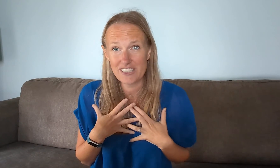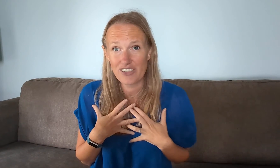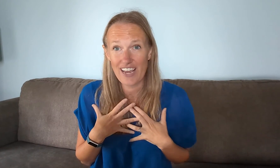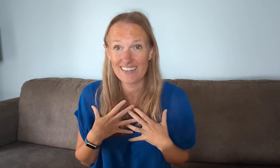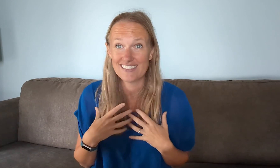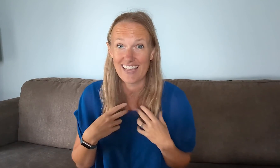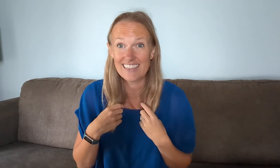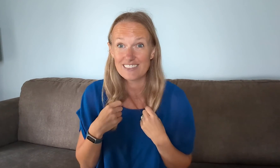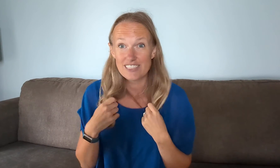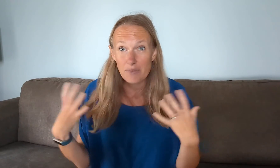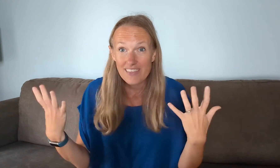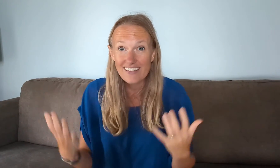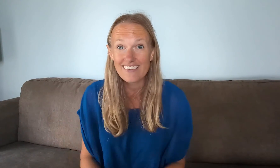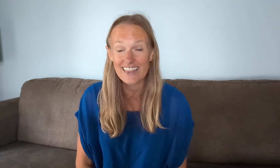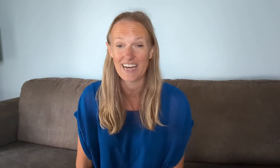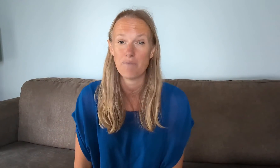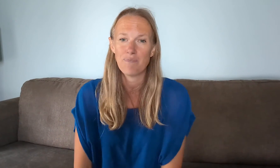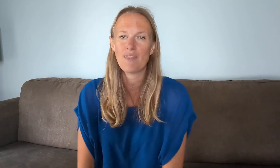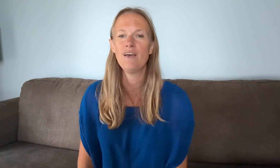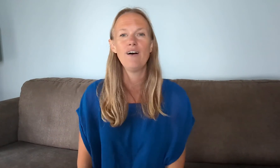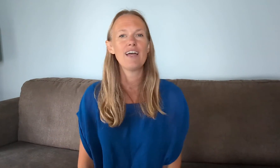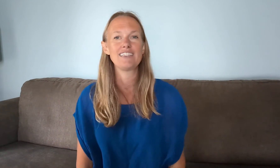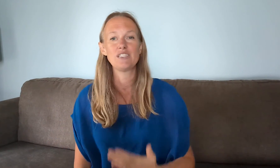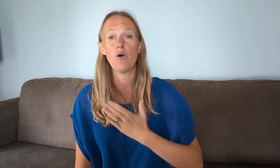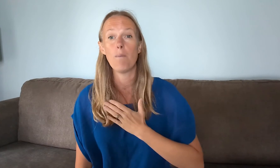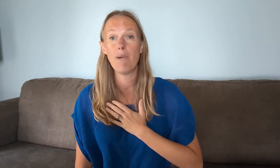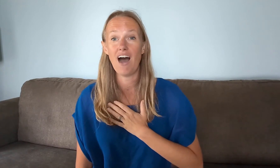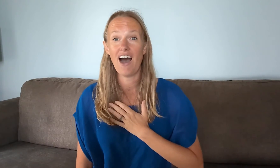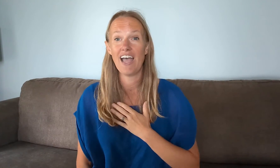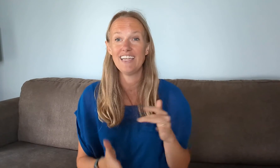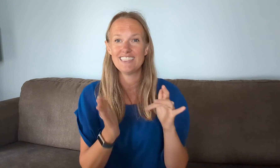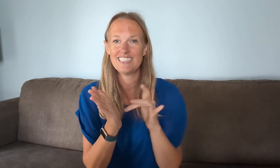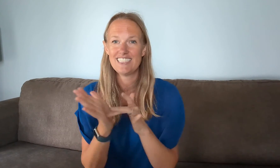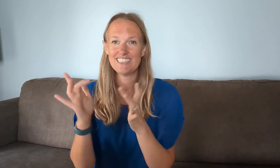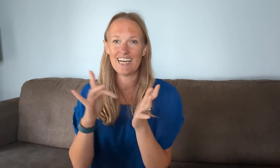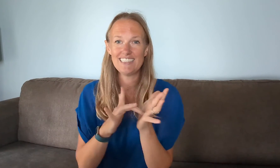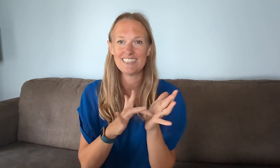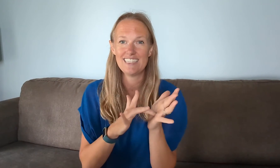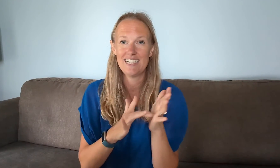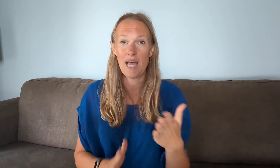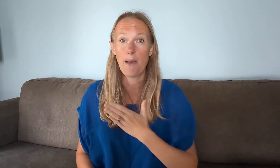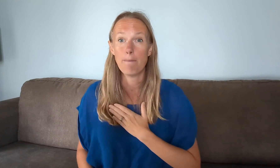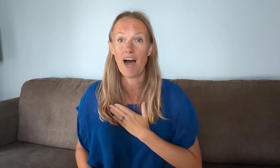of your hands. Okay, so stick with it, you'll get there. Okay, so my Jesus,